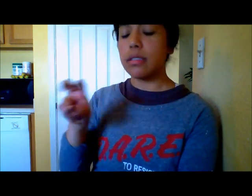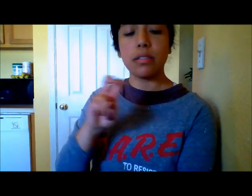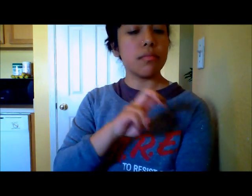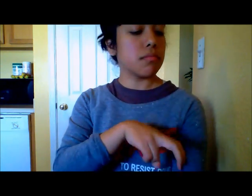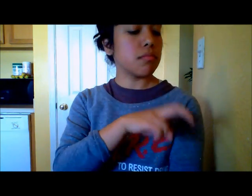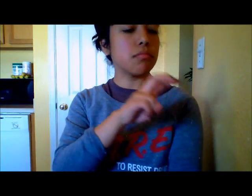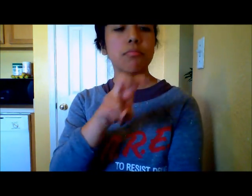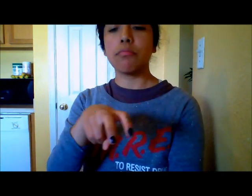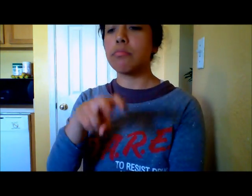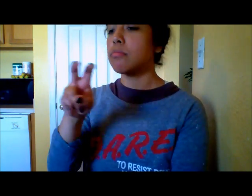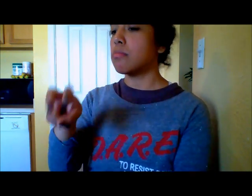choices.